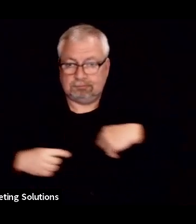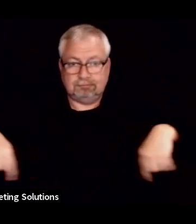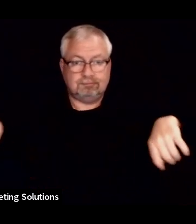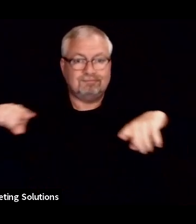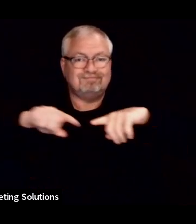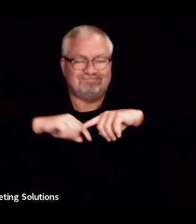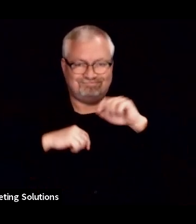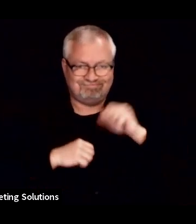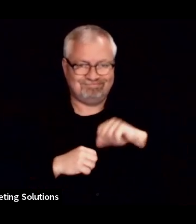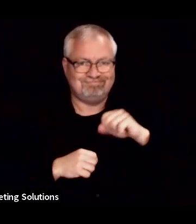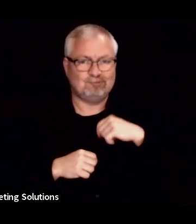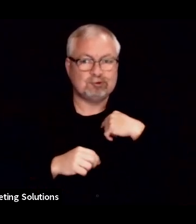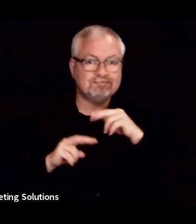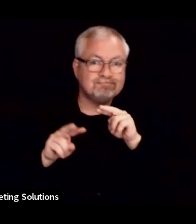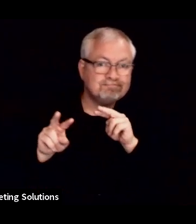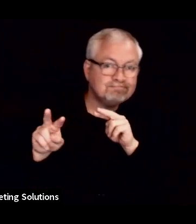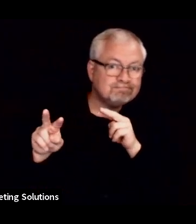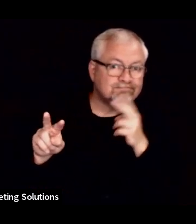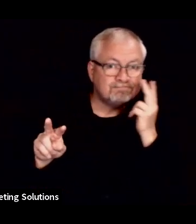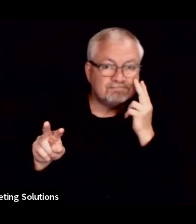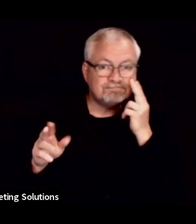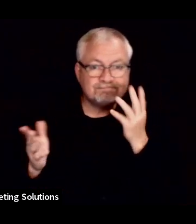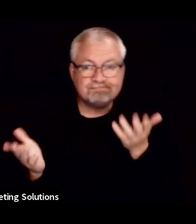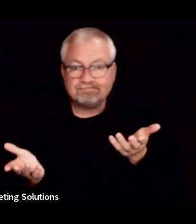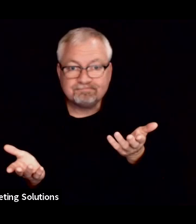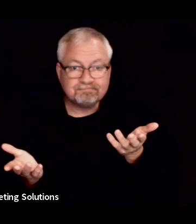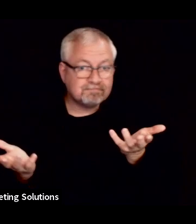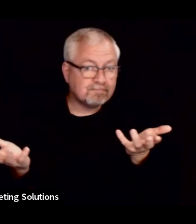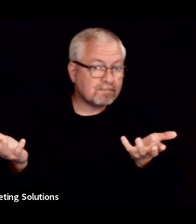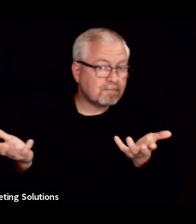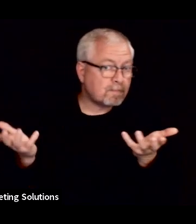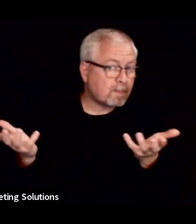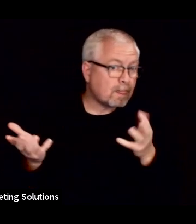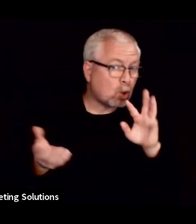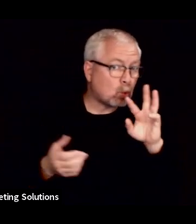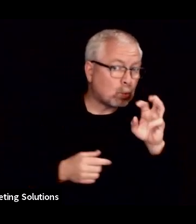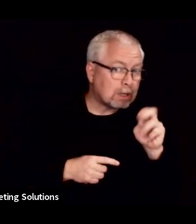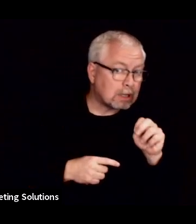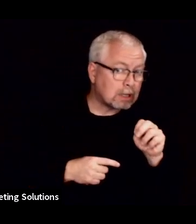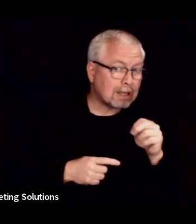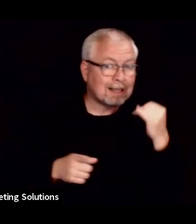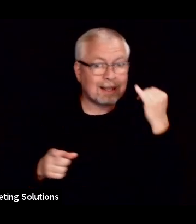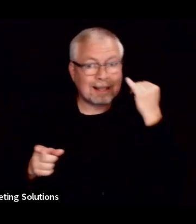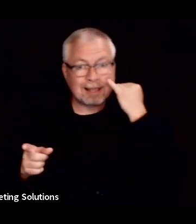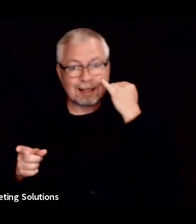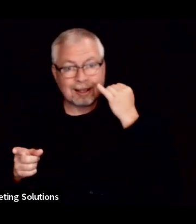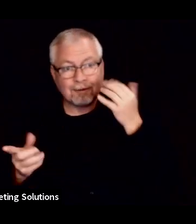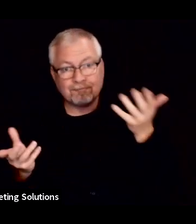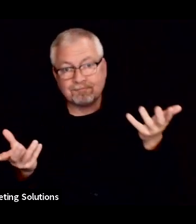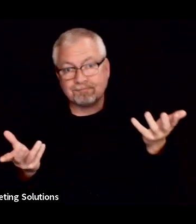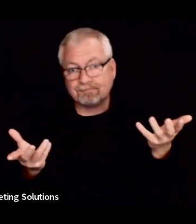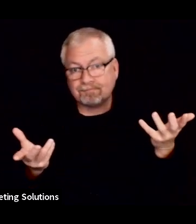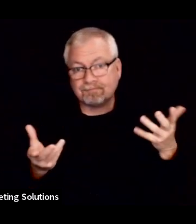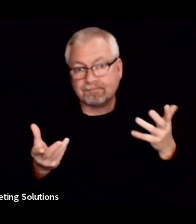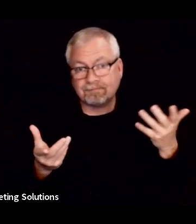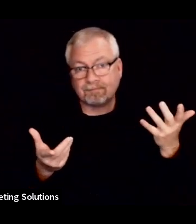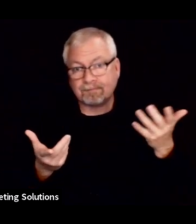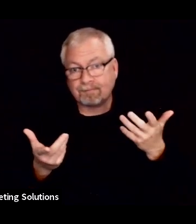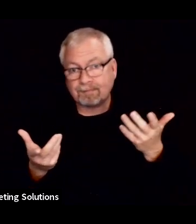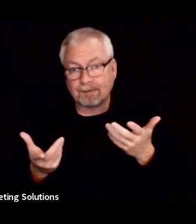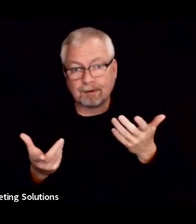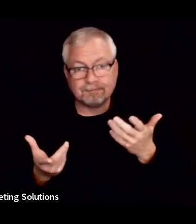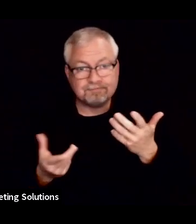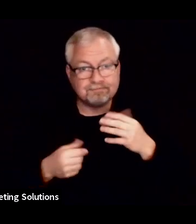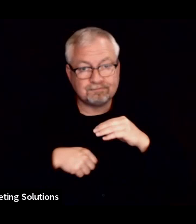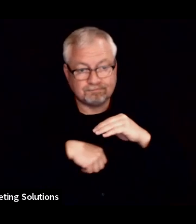anticipating seeing if there is and when there will be any additional guidance from the CDC in keeping with the